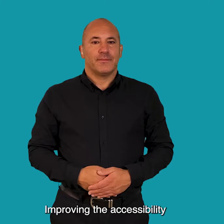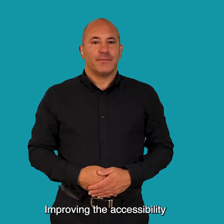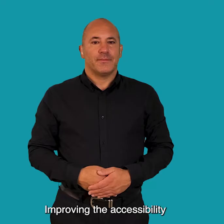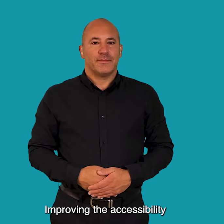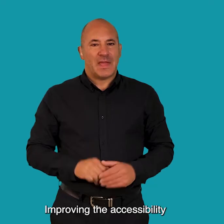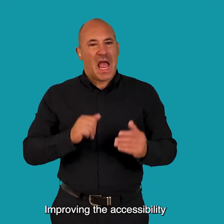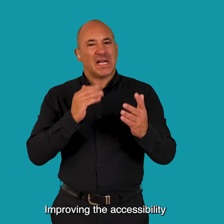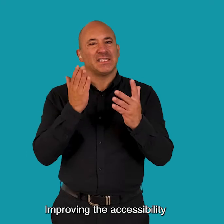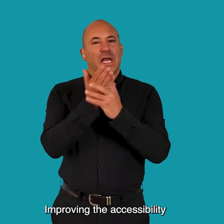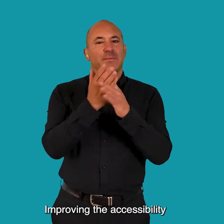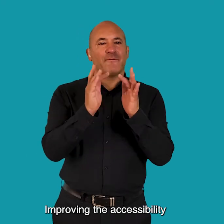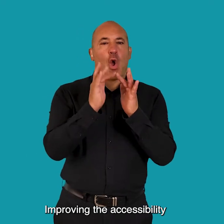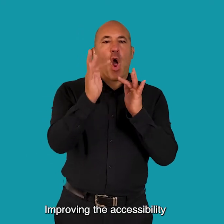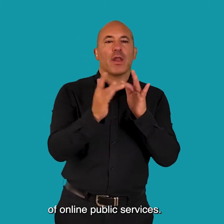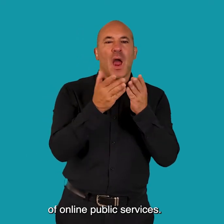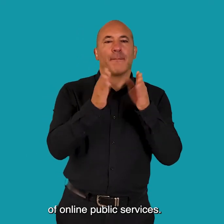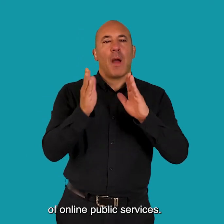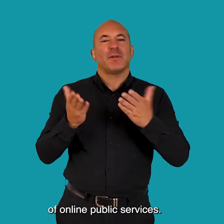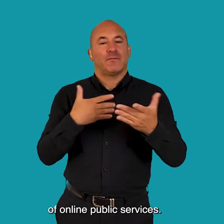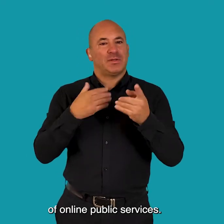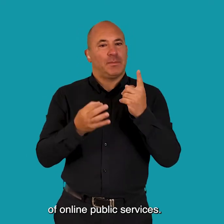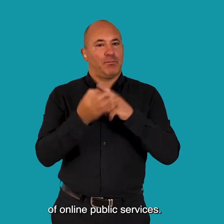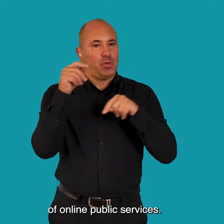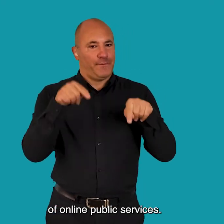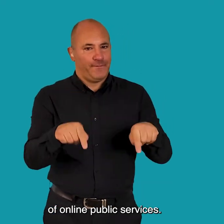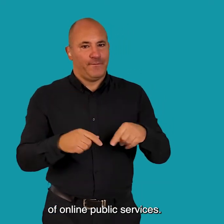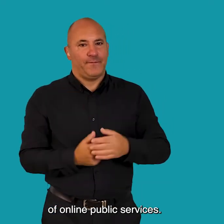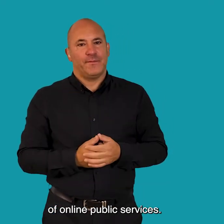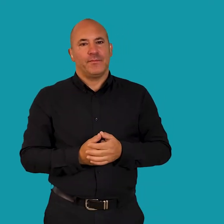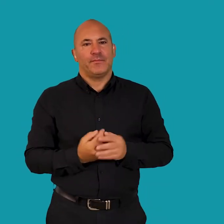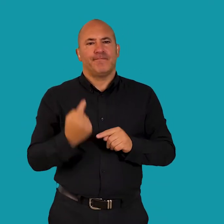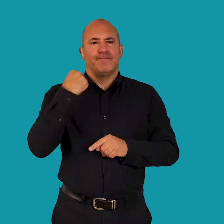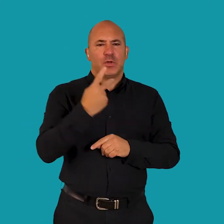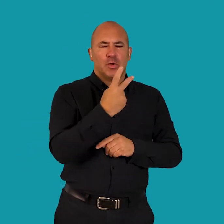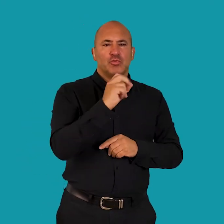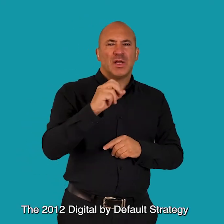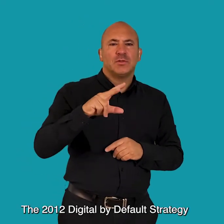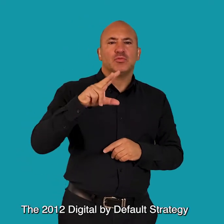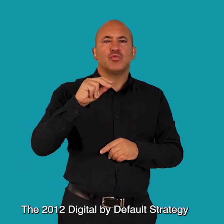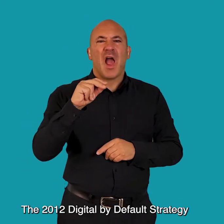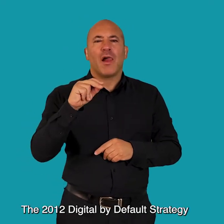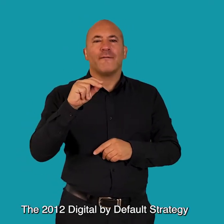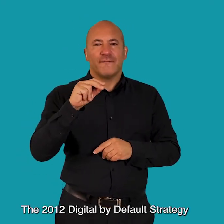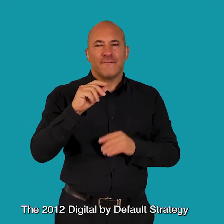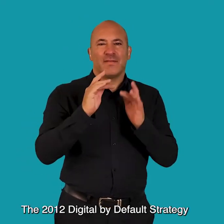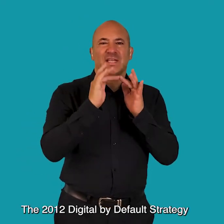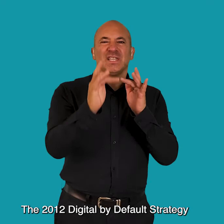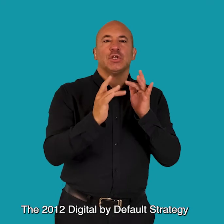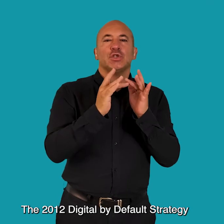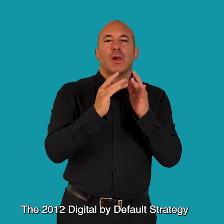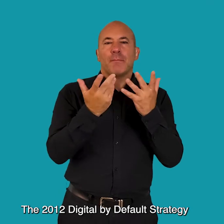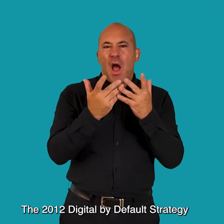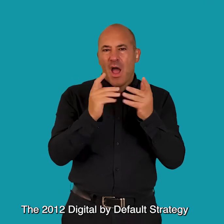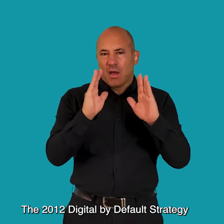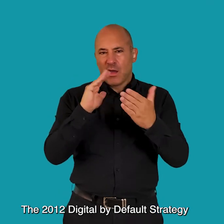Improving the accessibility of online public services. The 2012 Digital by